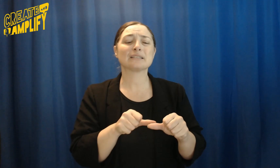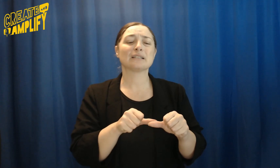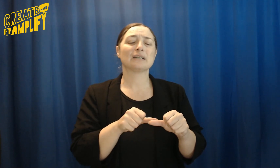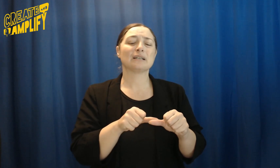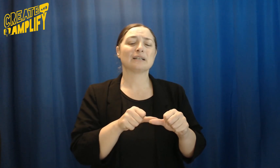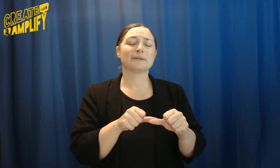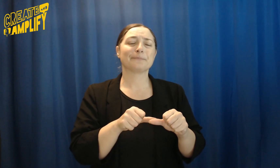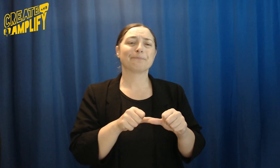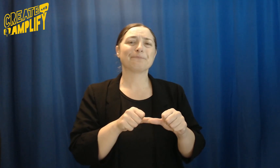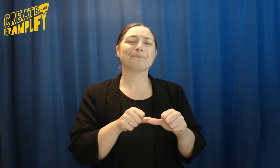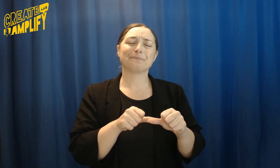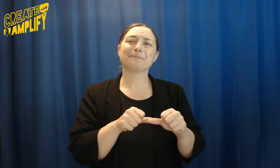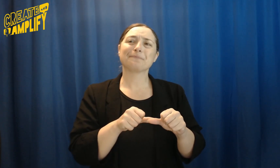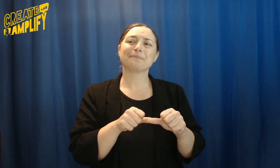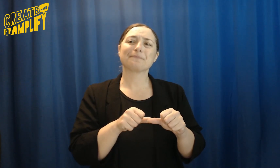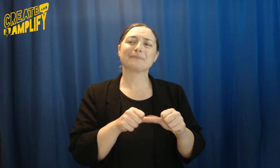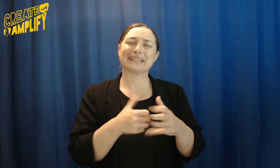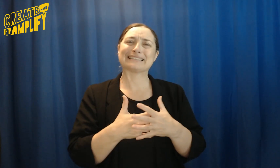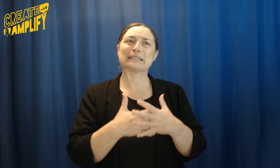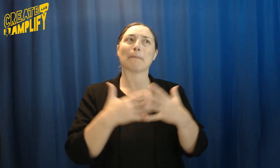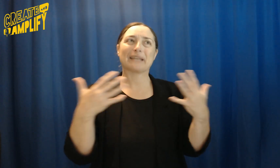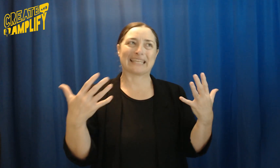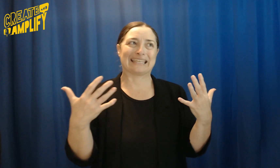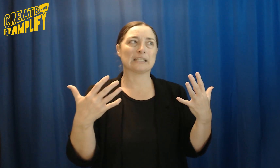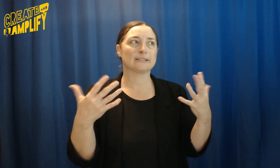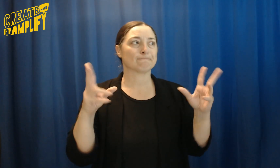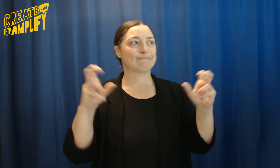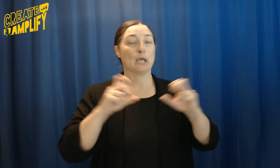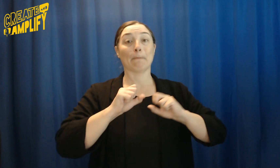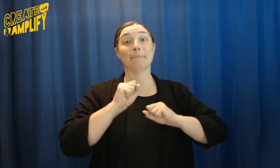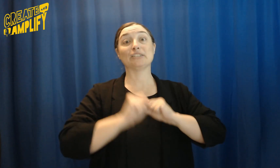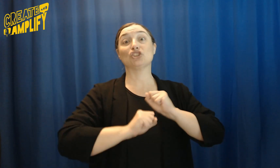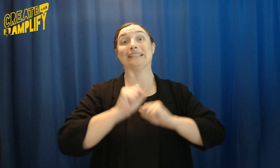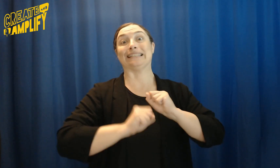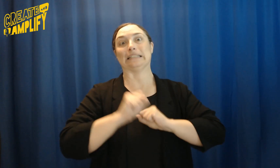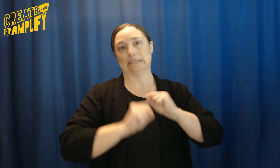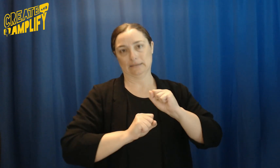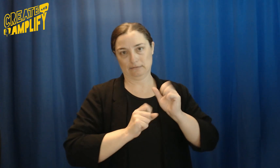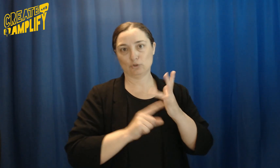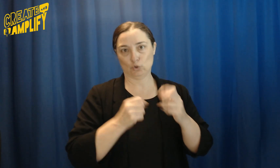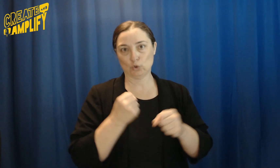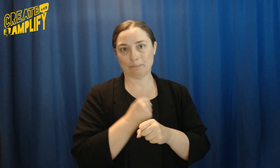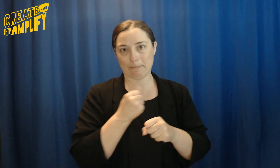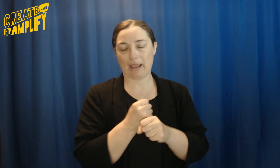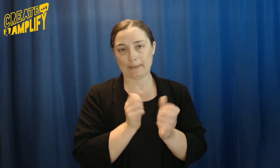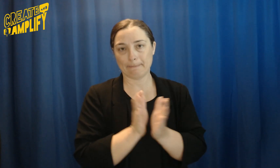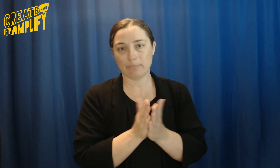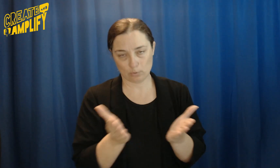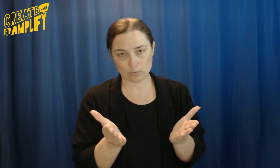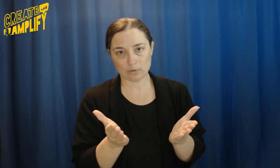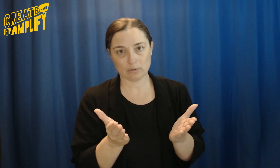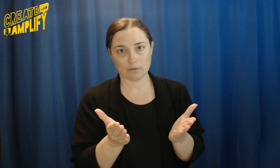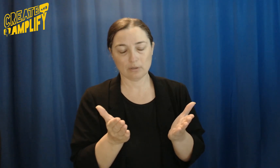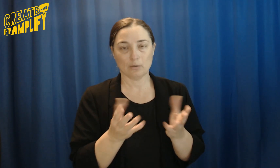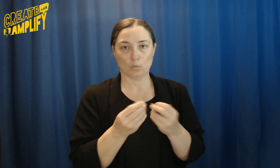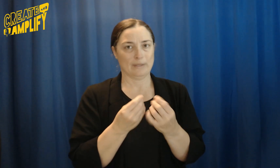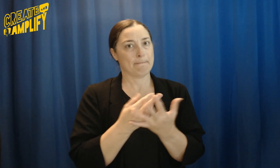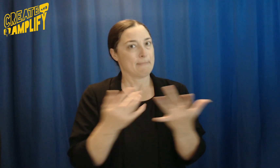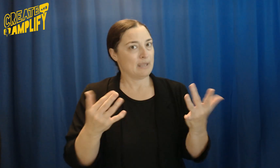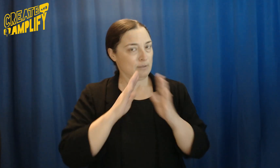it's a very large machine that we're part of as creatives, working with a lot of wonderful people who've put a